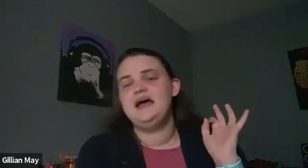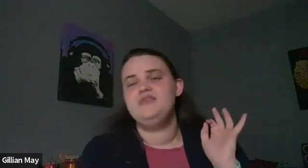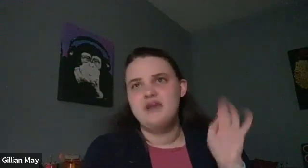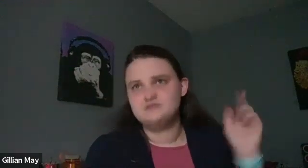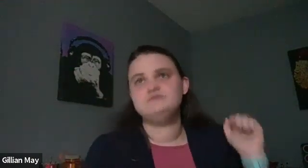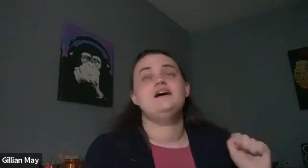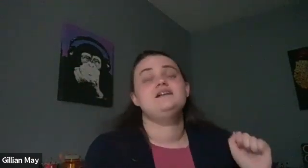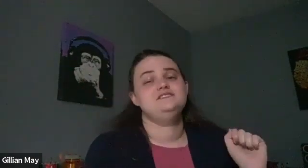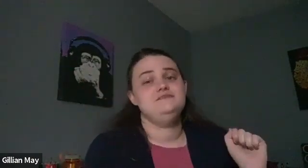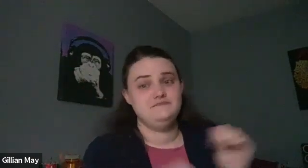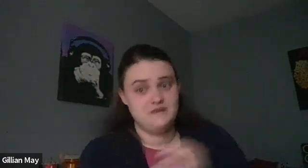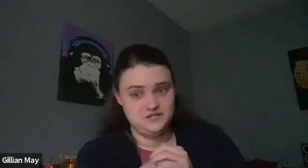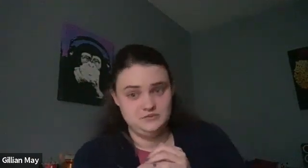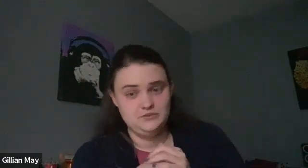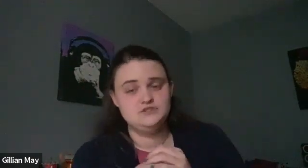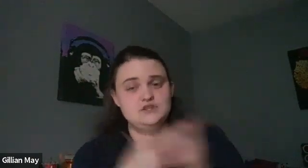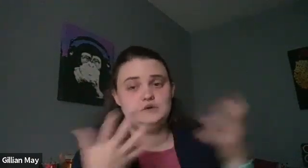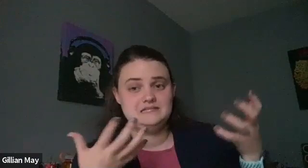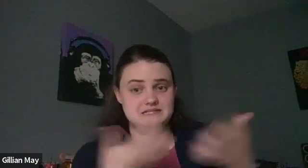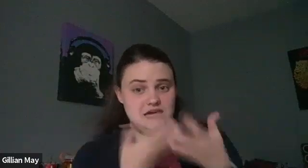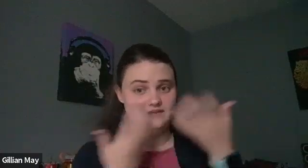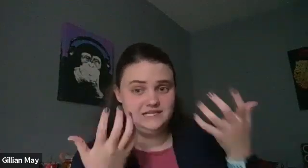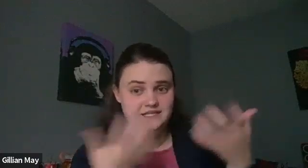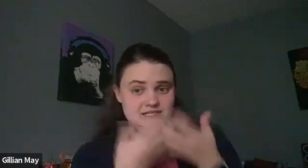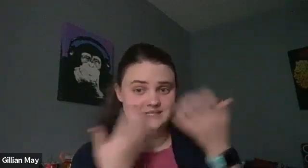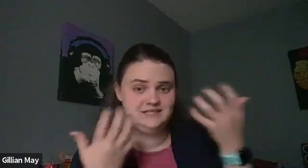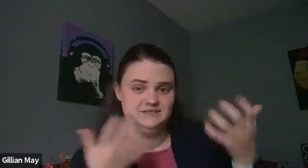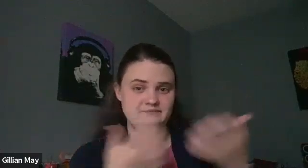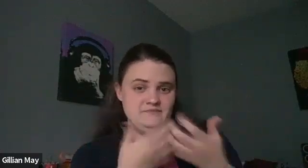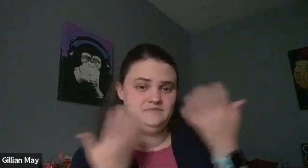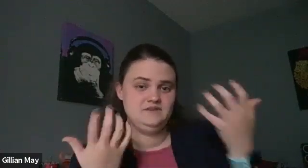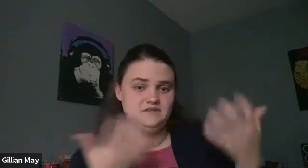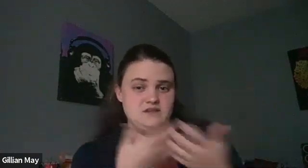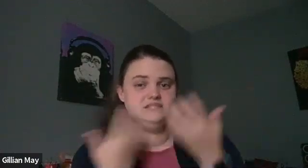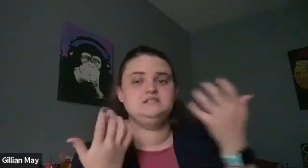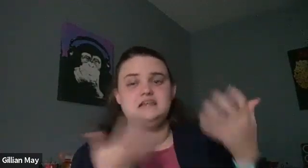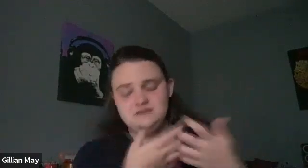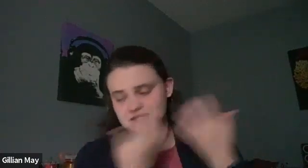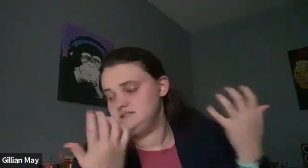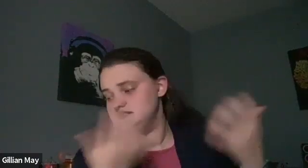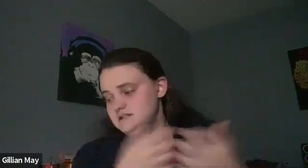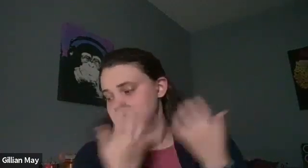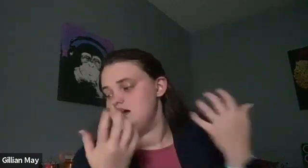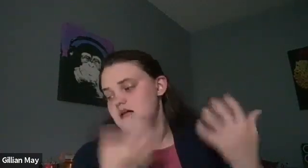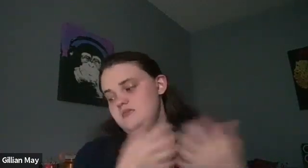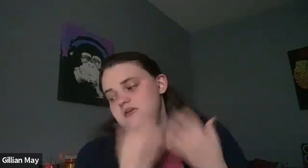And that's when we got onto the vegetables. So salad, tossing your salads. And then